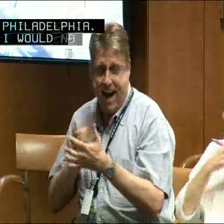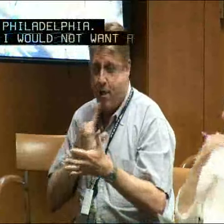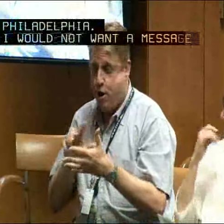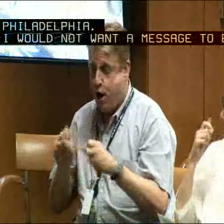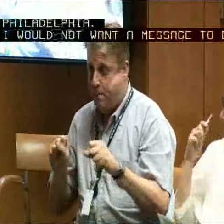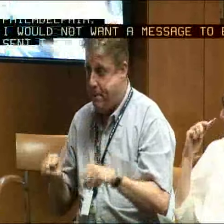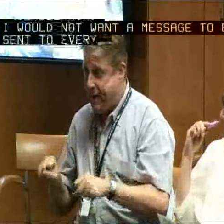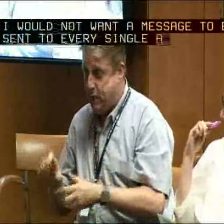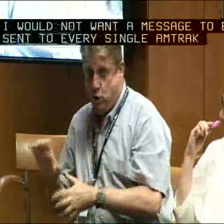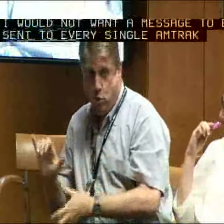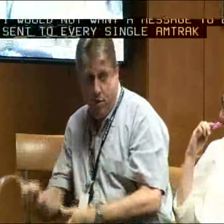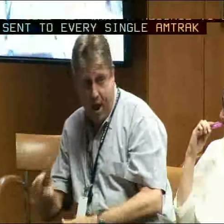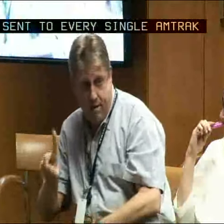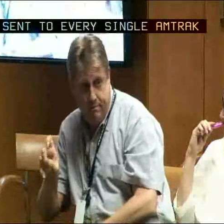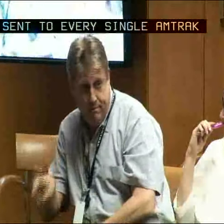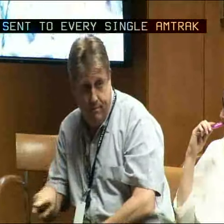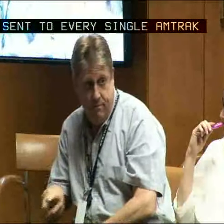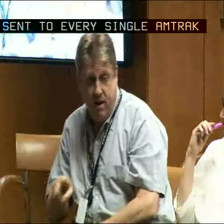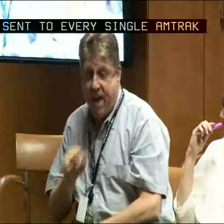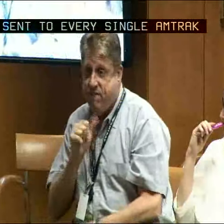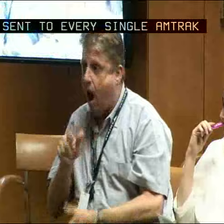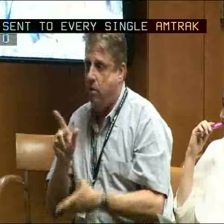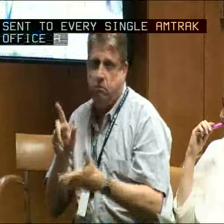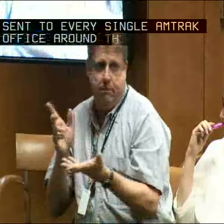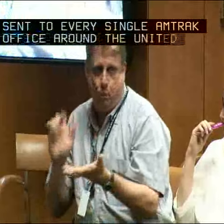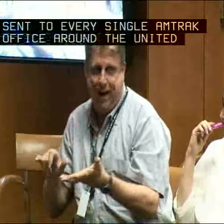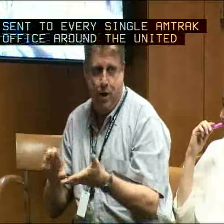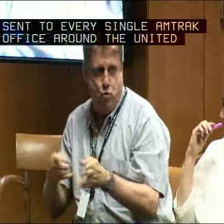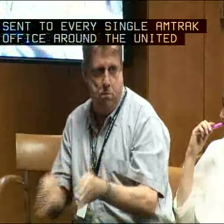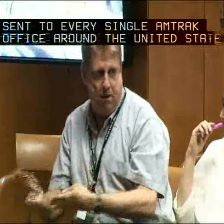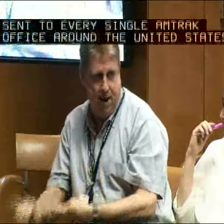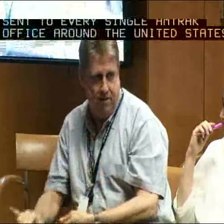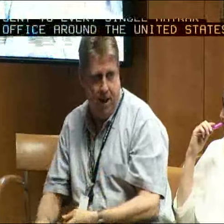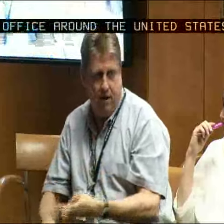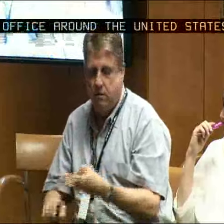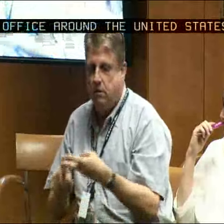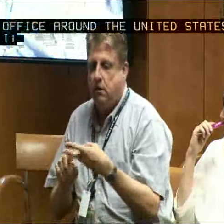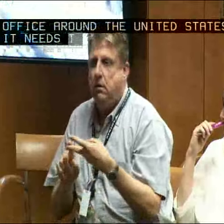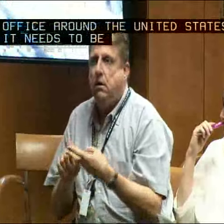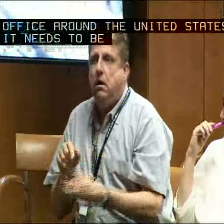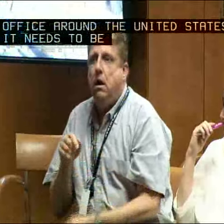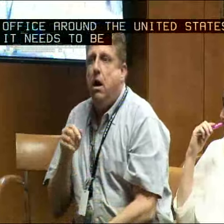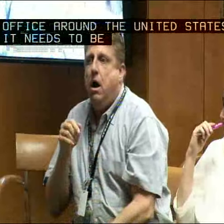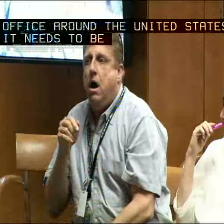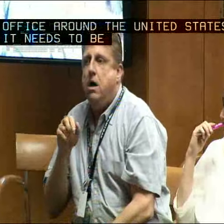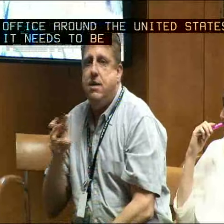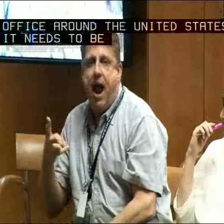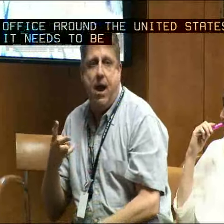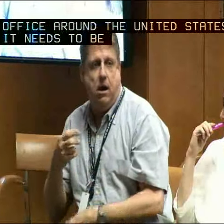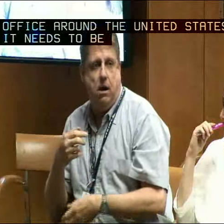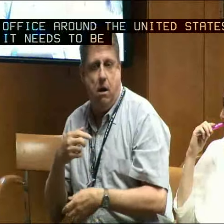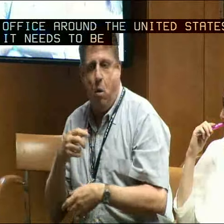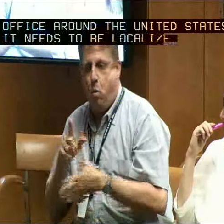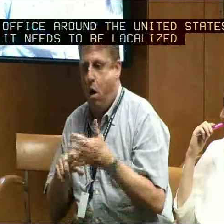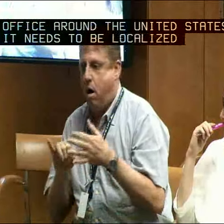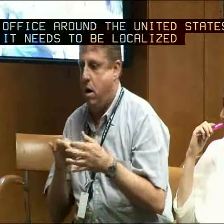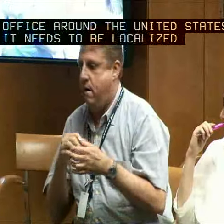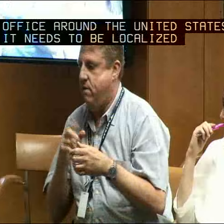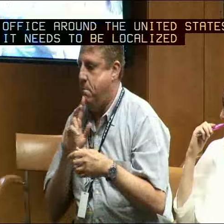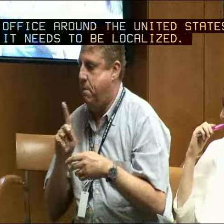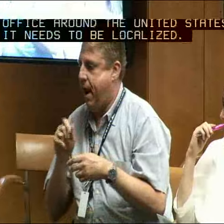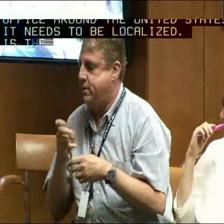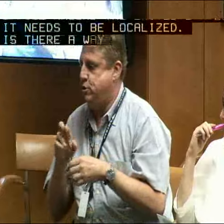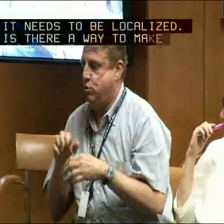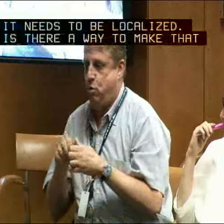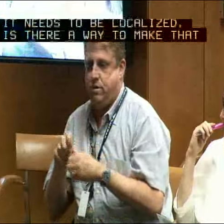States. It needs to be localized. Is there a way to make that specific? And if so, how would